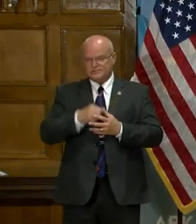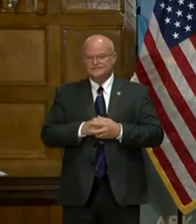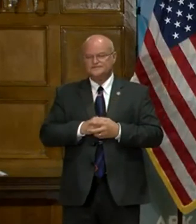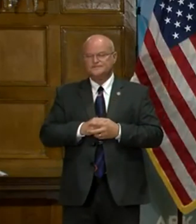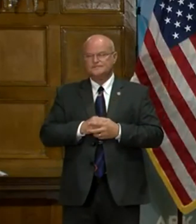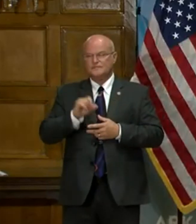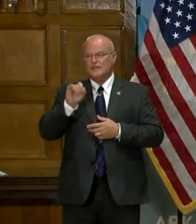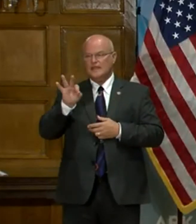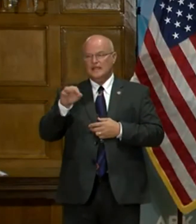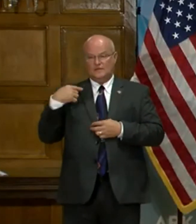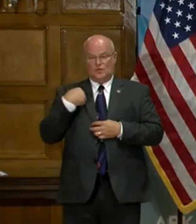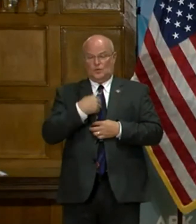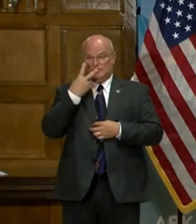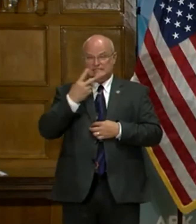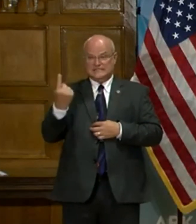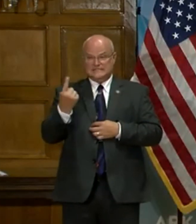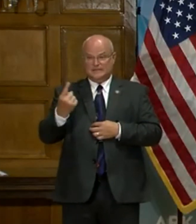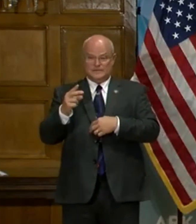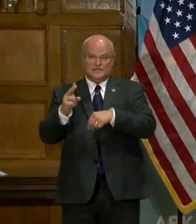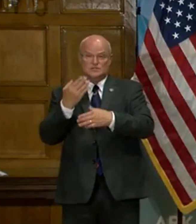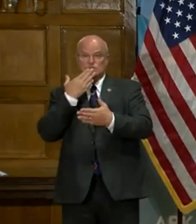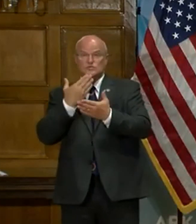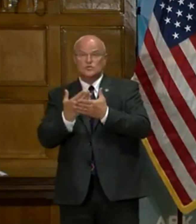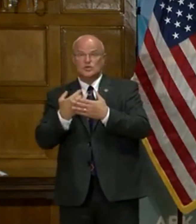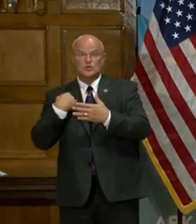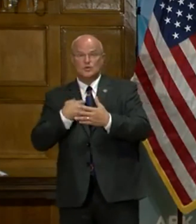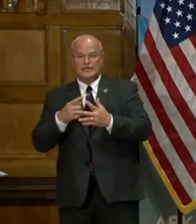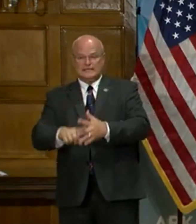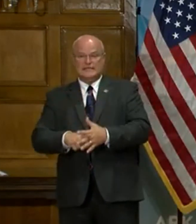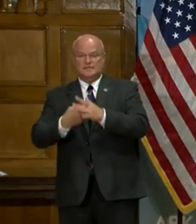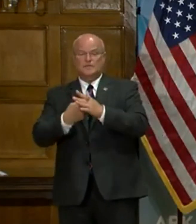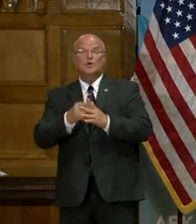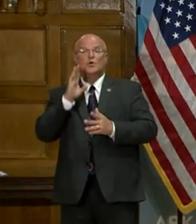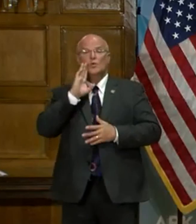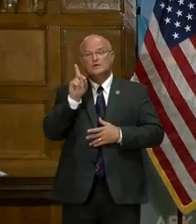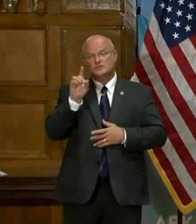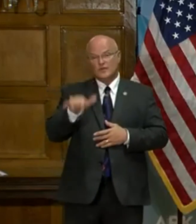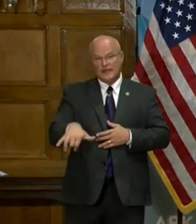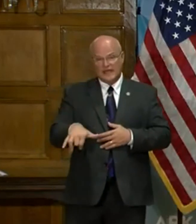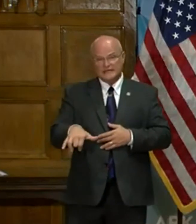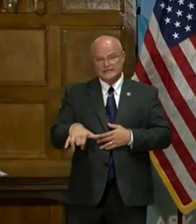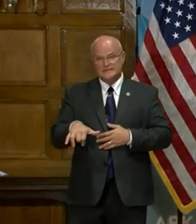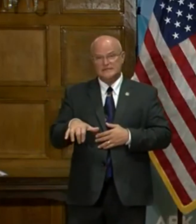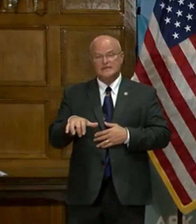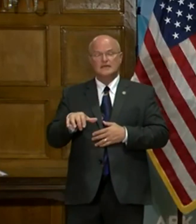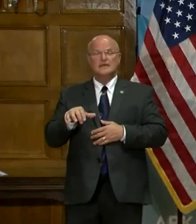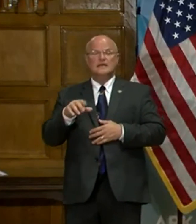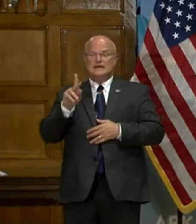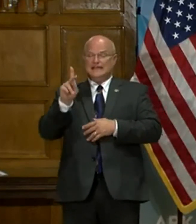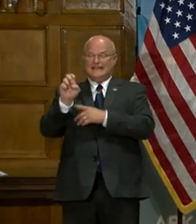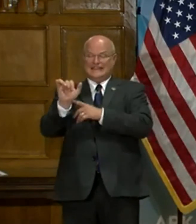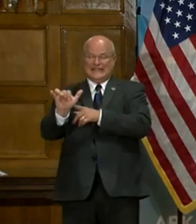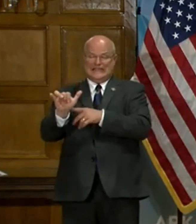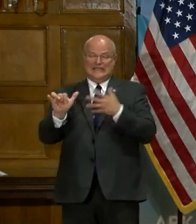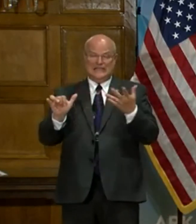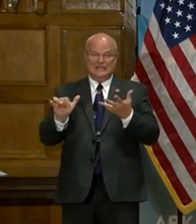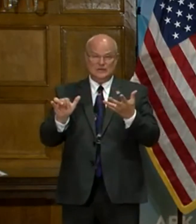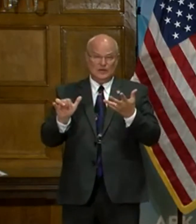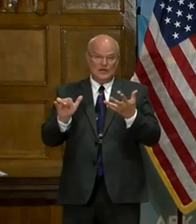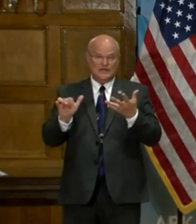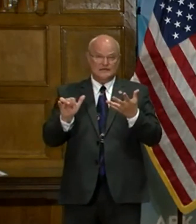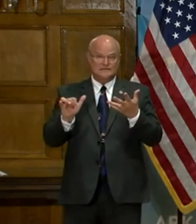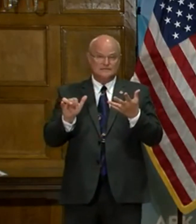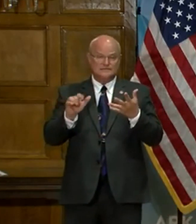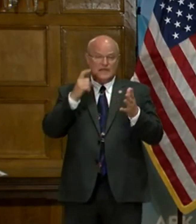if we see something that is a useful tool that we can implement, we will do that. The key, of course, is